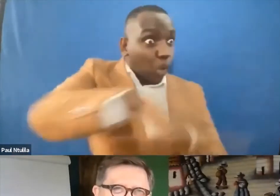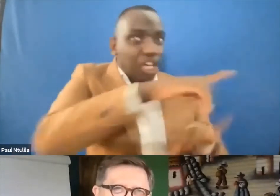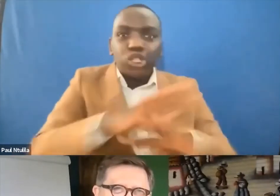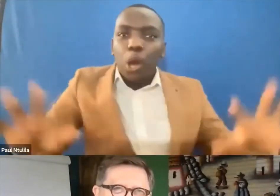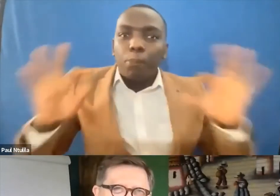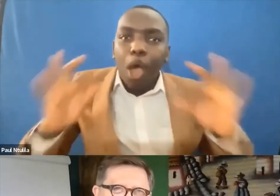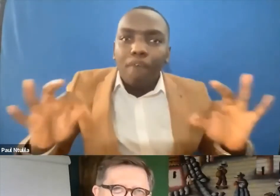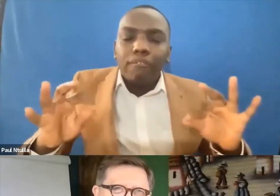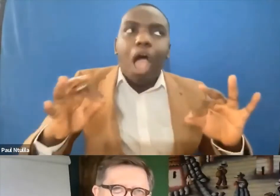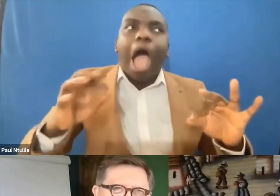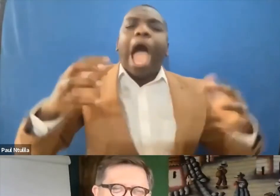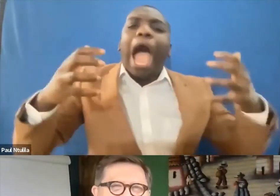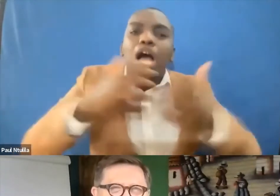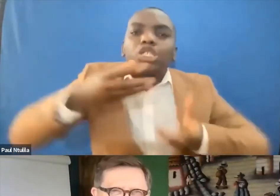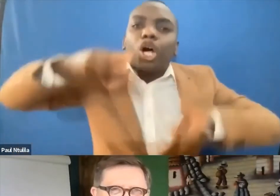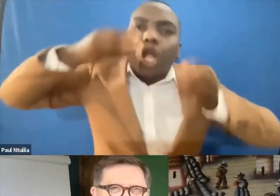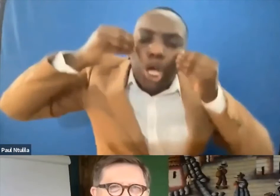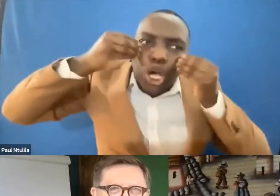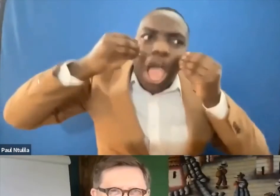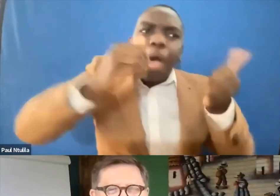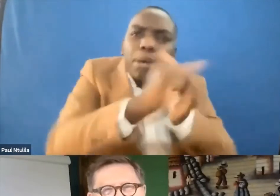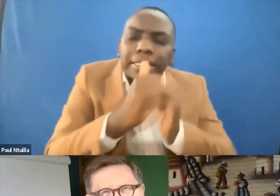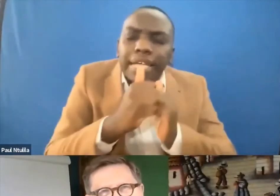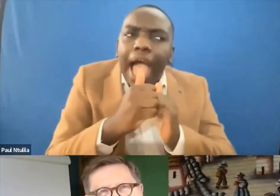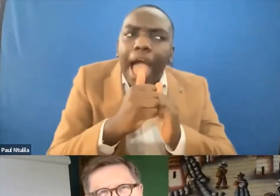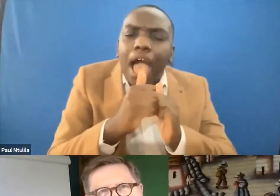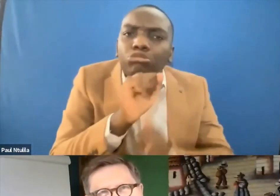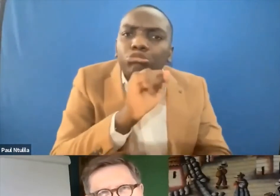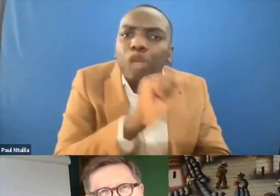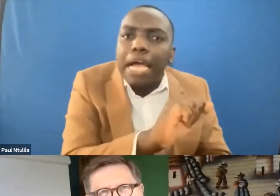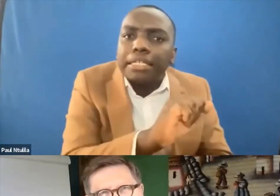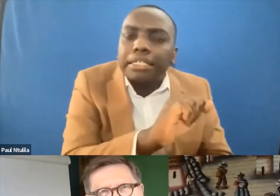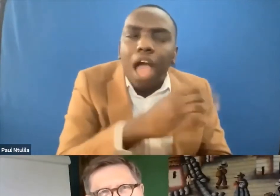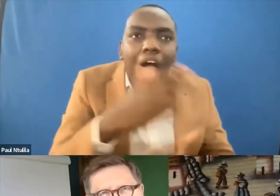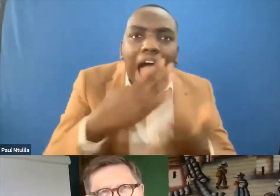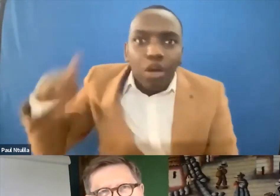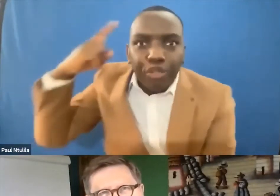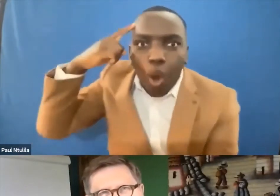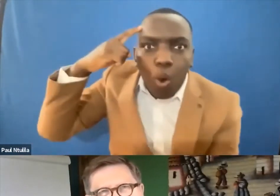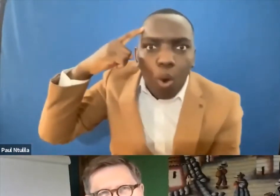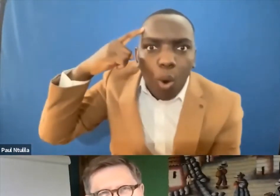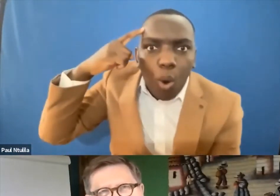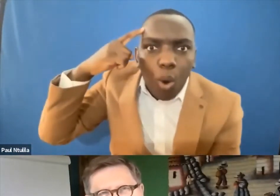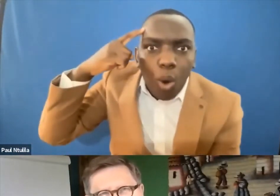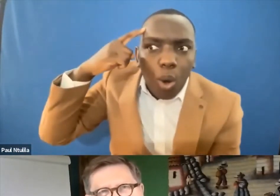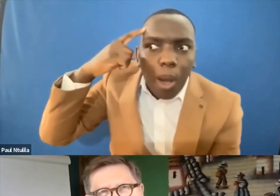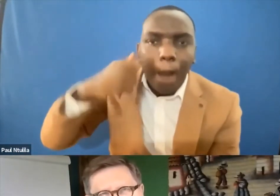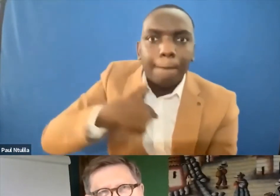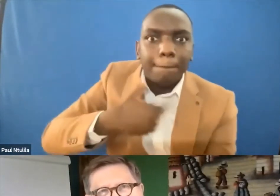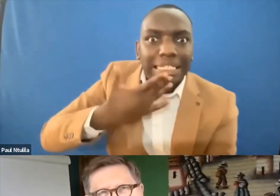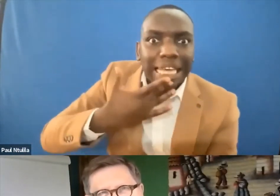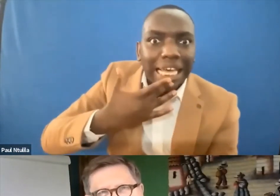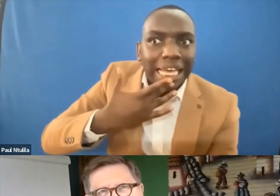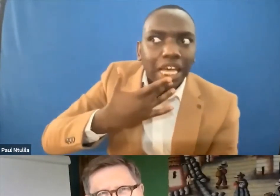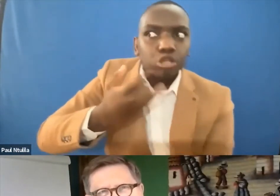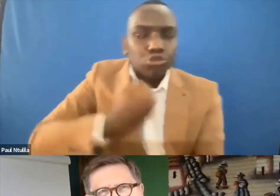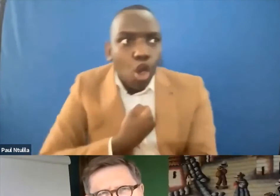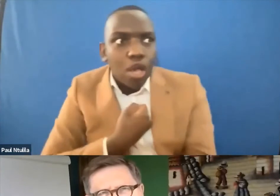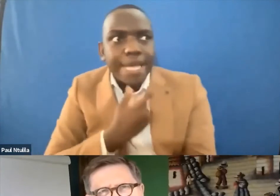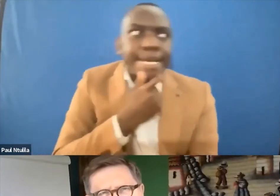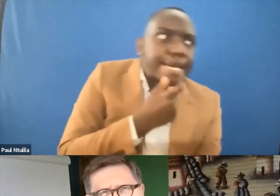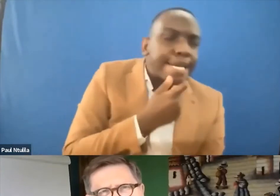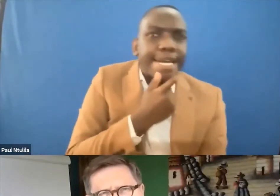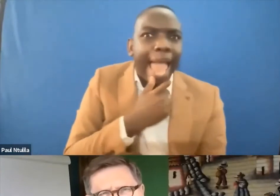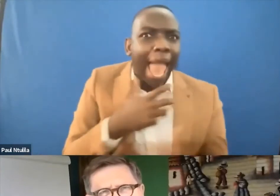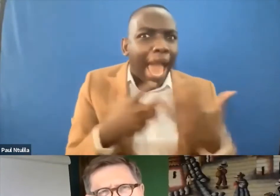We need to know that we're not perfect and that we still have things to learn. And we learn through partnership. And that's something that I hadn't thought